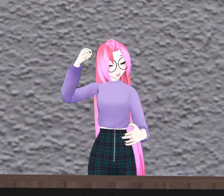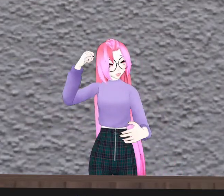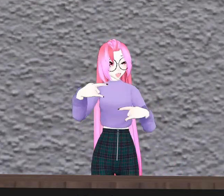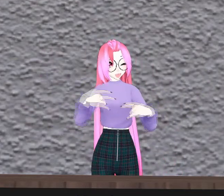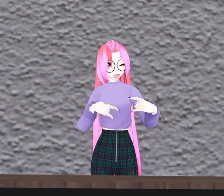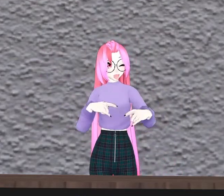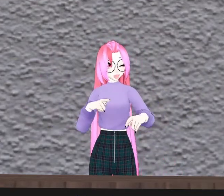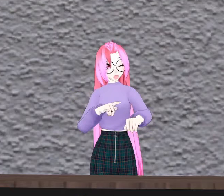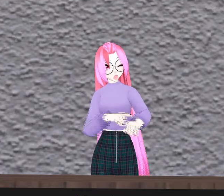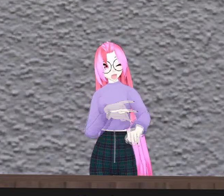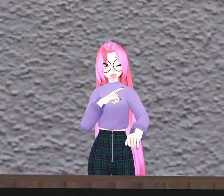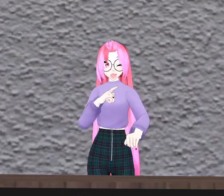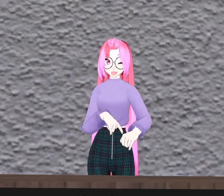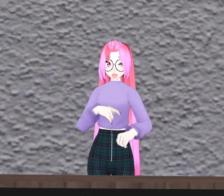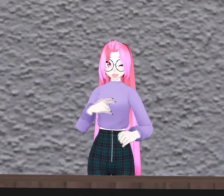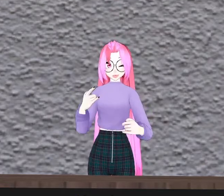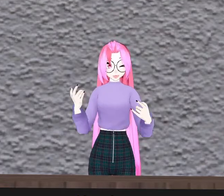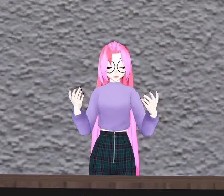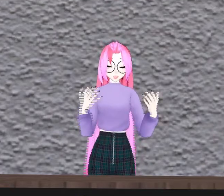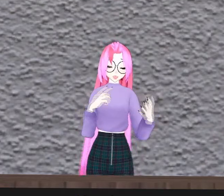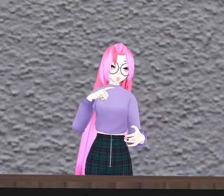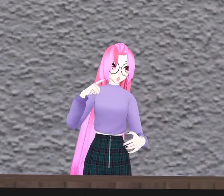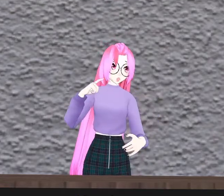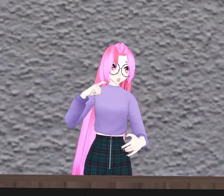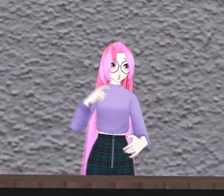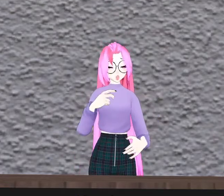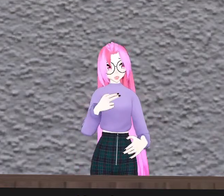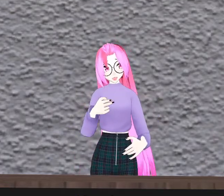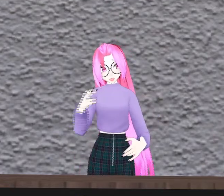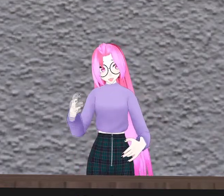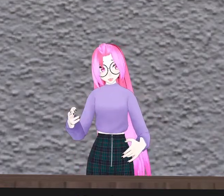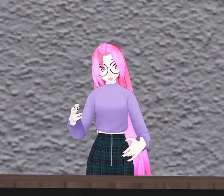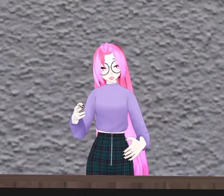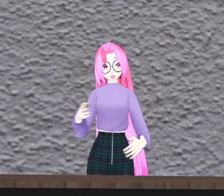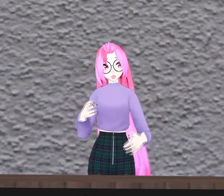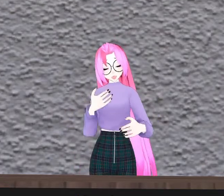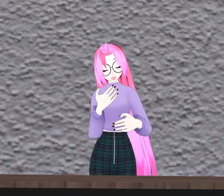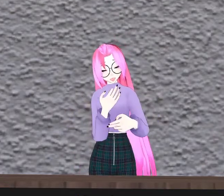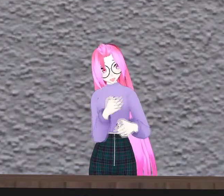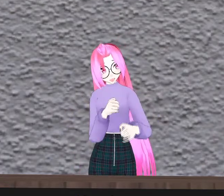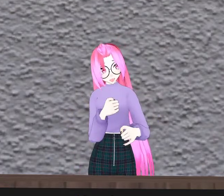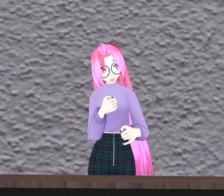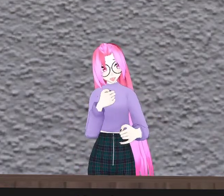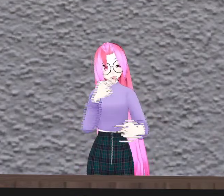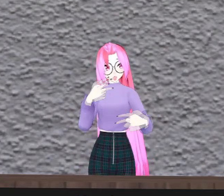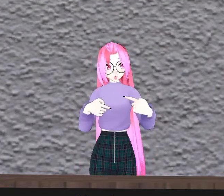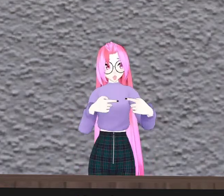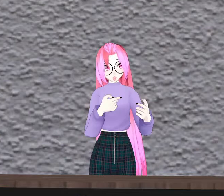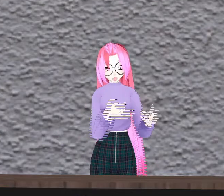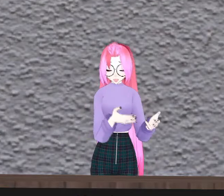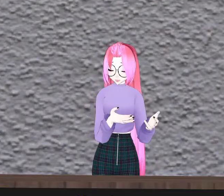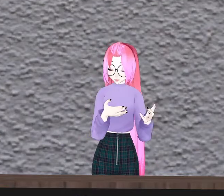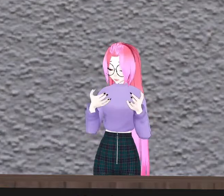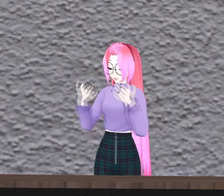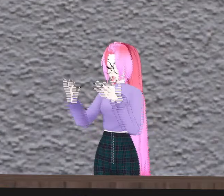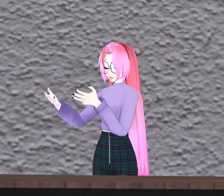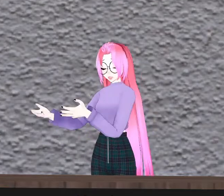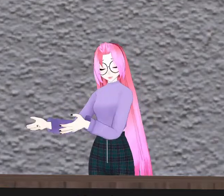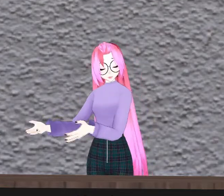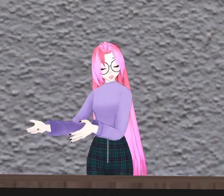learning sign for a long time, a deaf or a hard of hearing person would be able to make a name sign for him and give it to